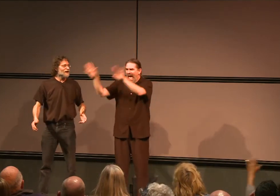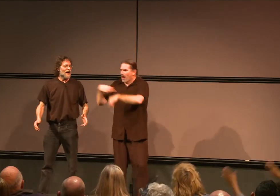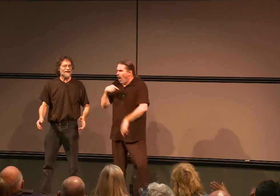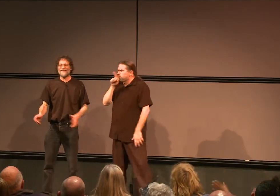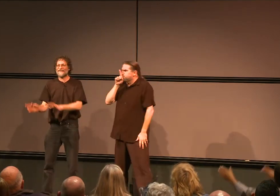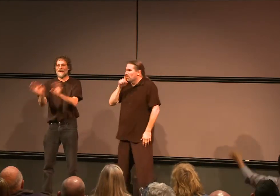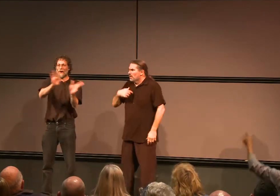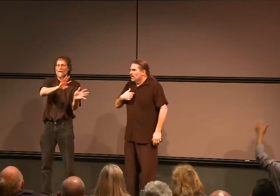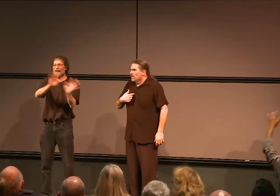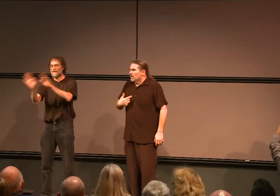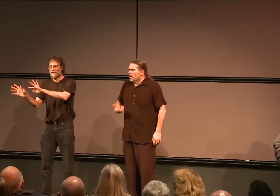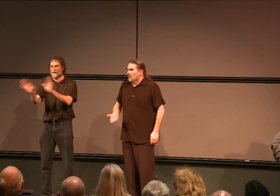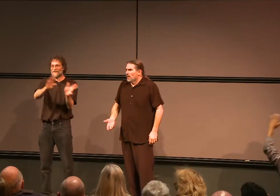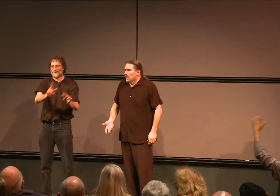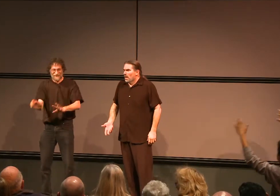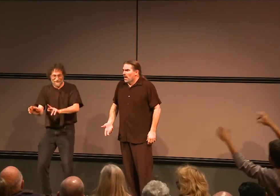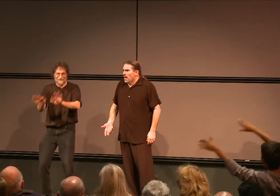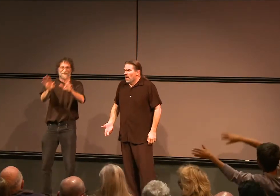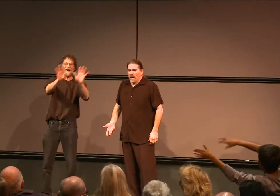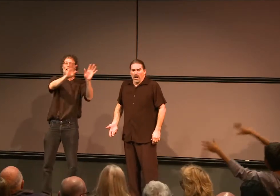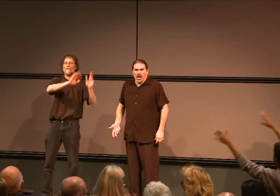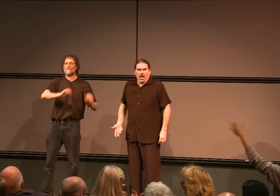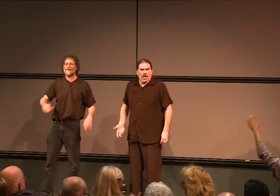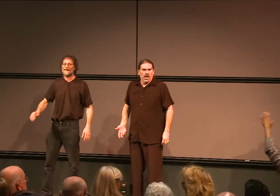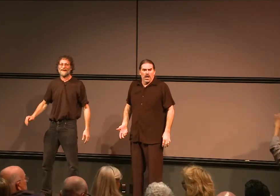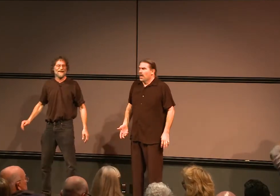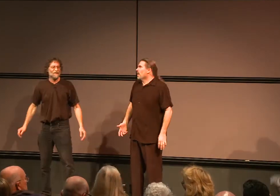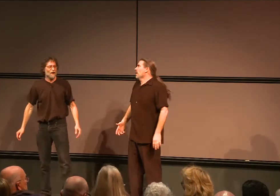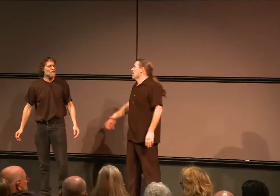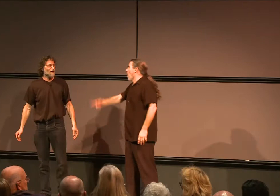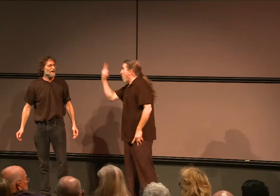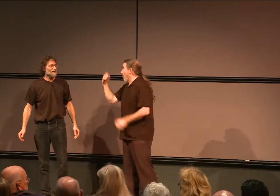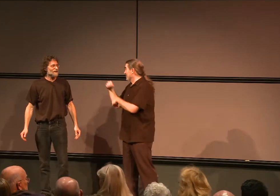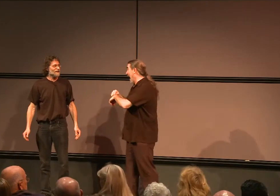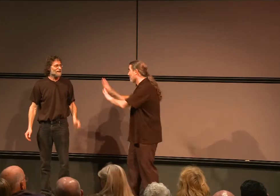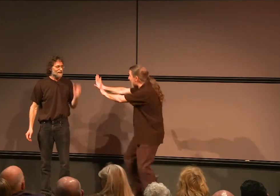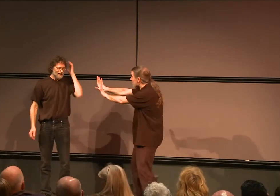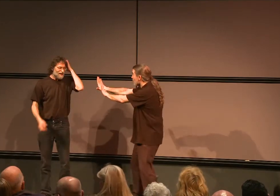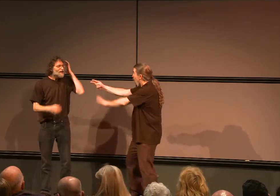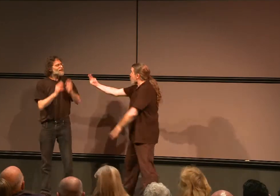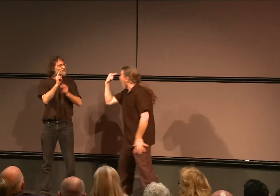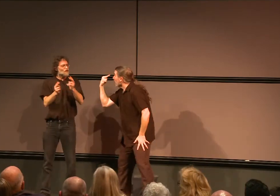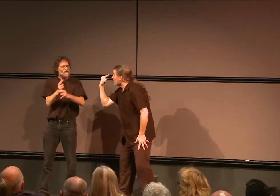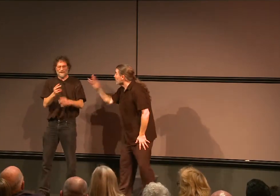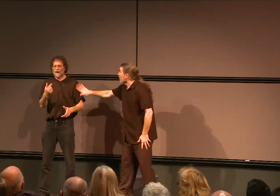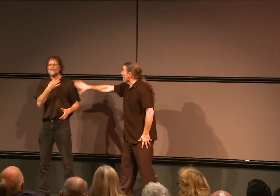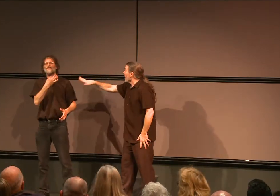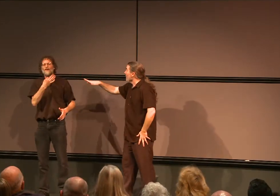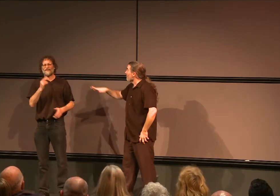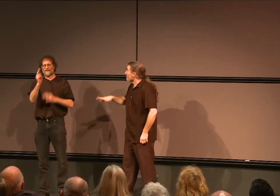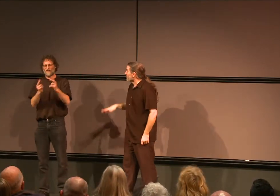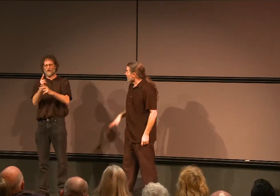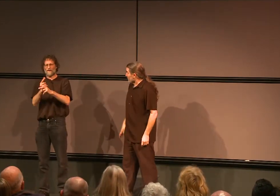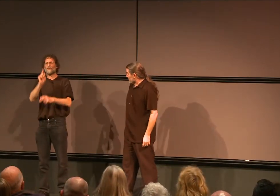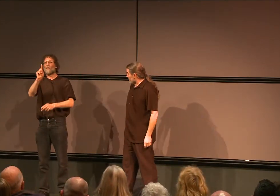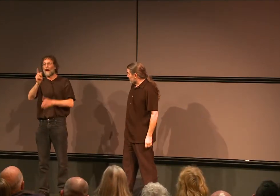I didn't say go back and forth. I said just up, one way. Is the universe, I'm just curious, is the universe one